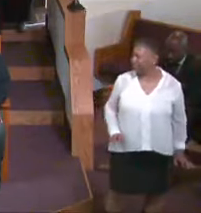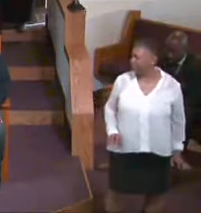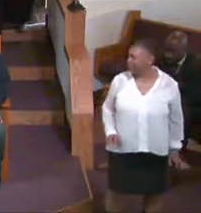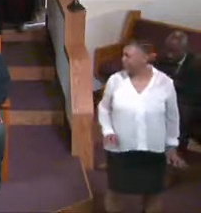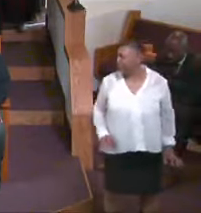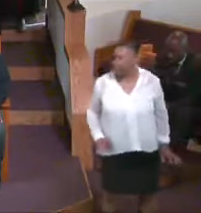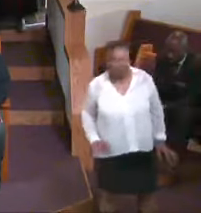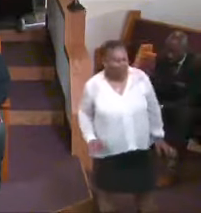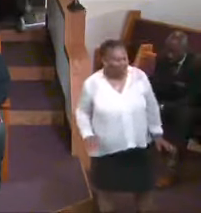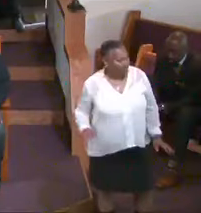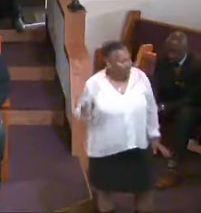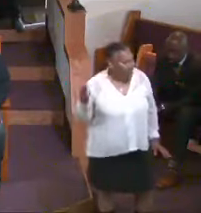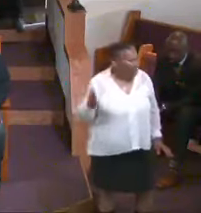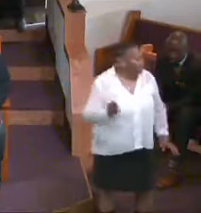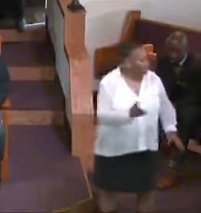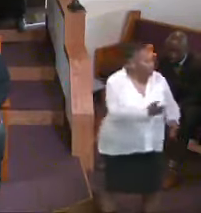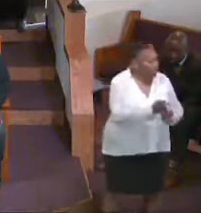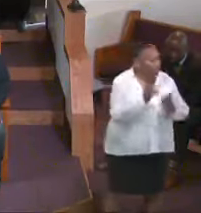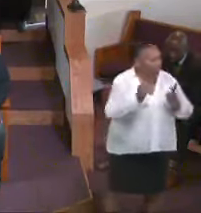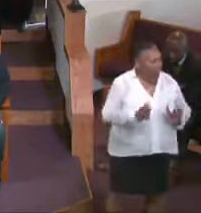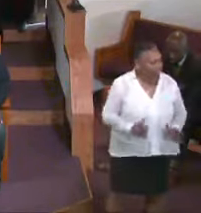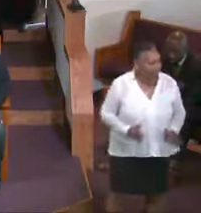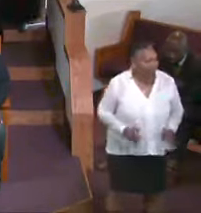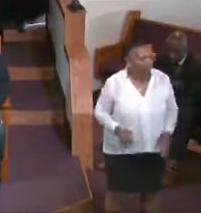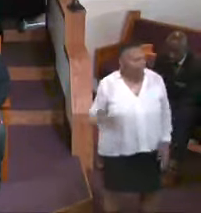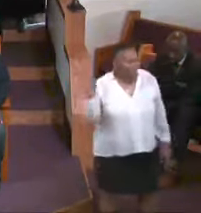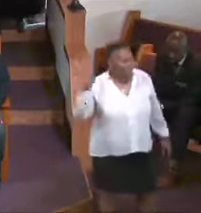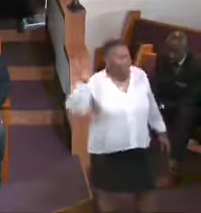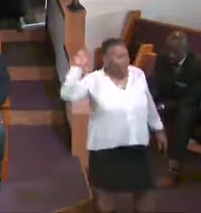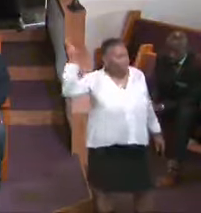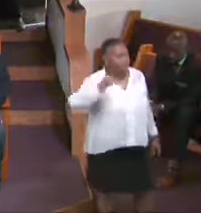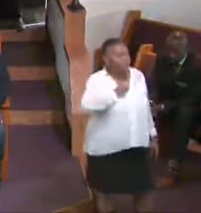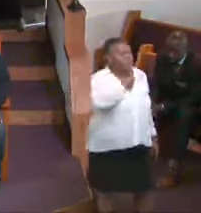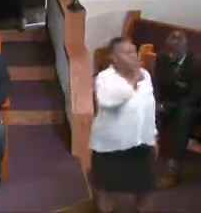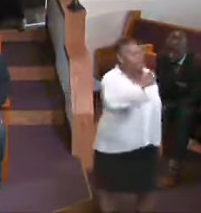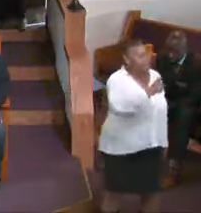him. He's a keeper. He's a keeper. Yes, he is.